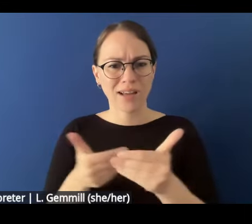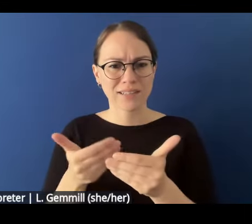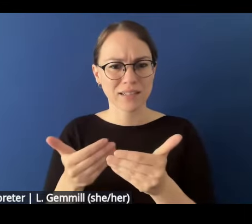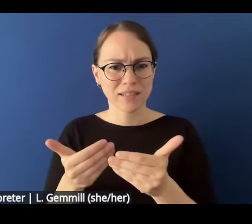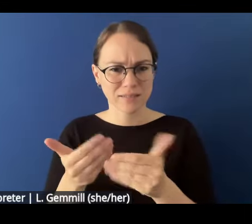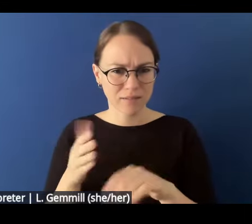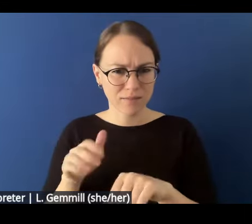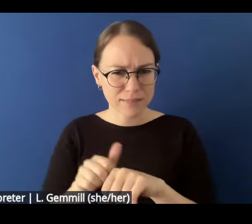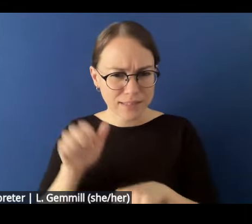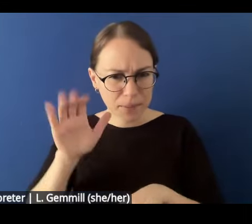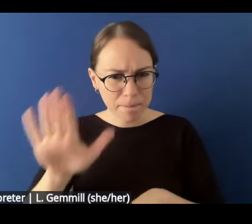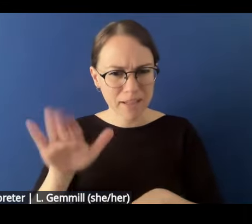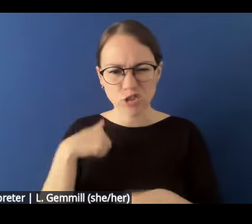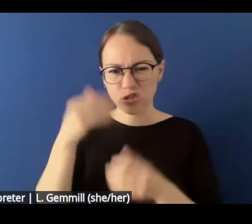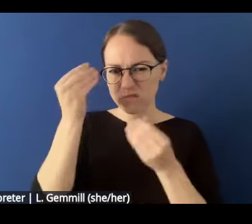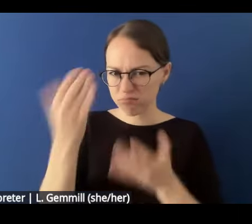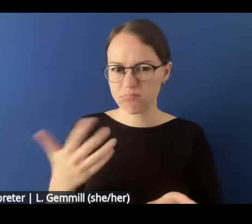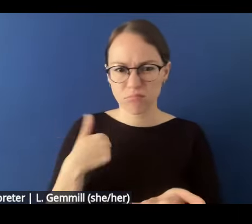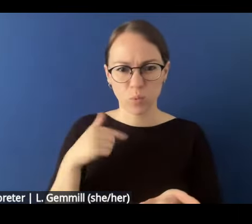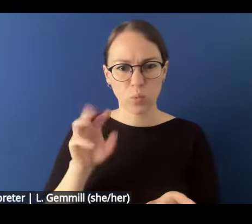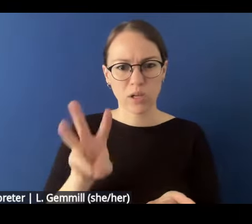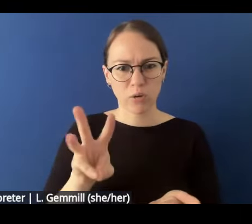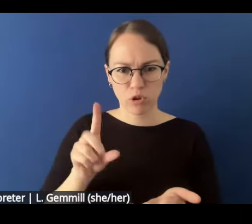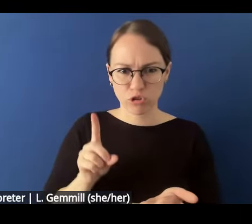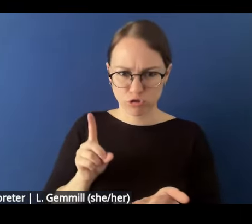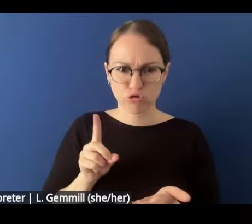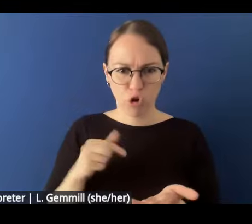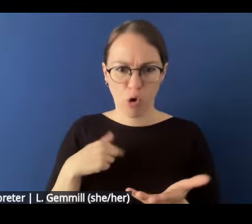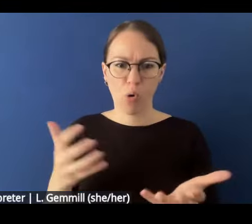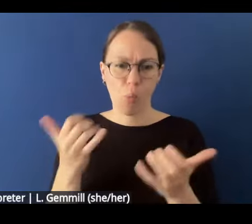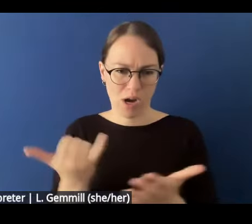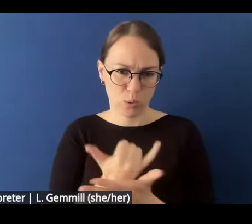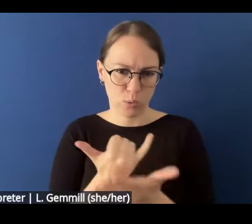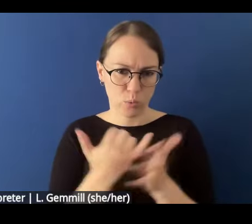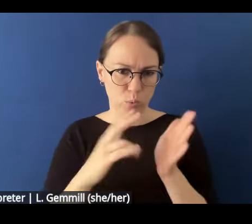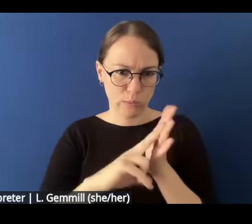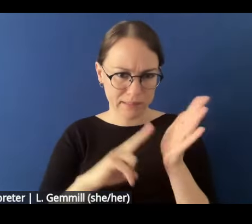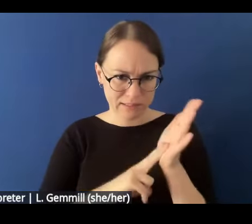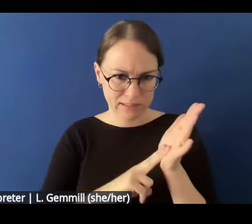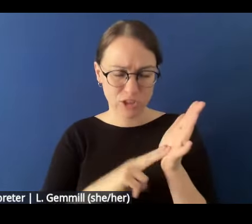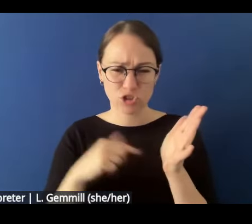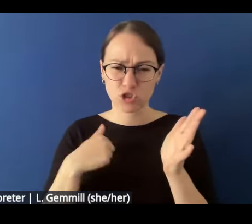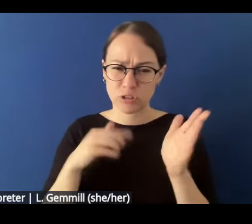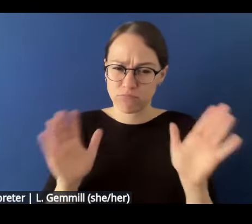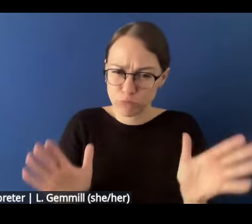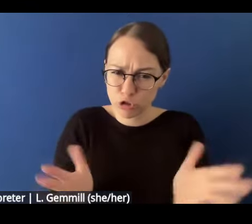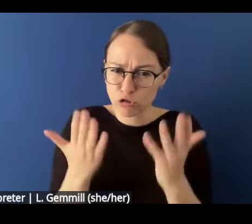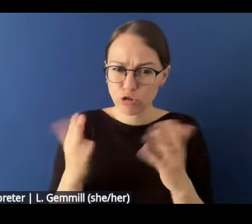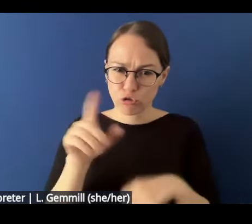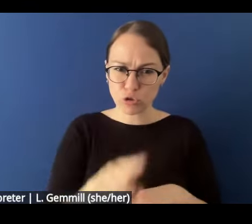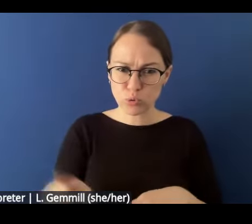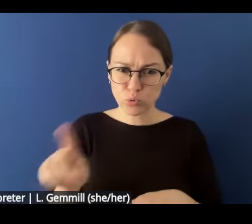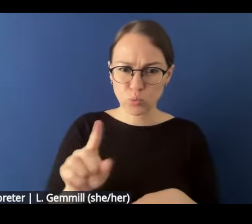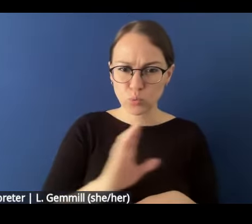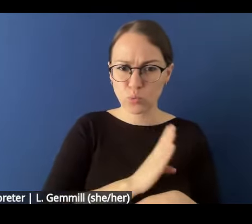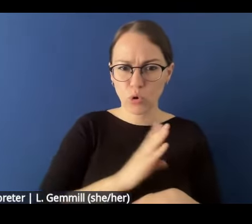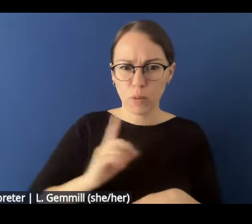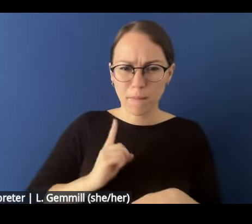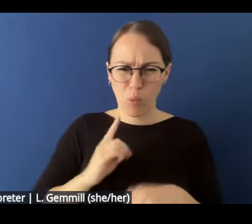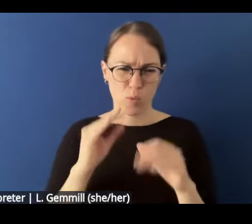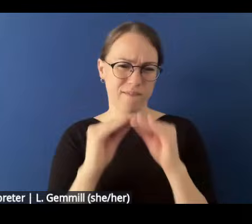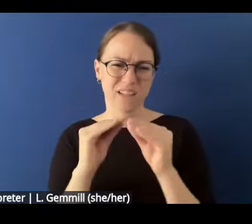June 4th and requesting approval of a new petition. We urged the board to correct this issue because the